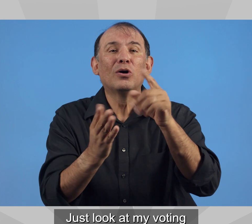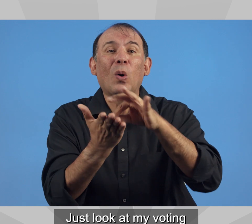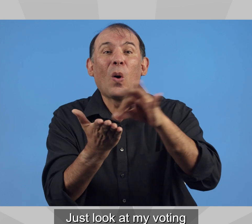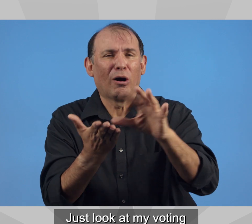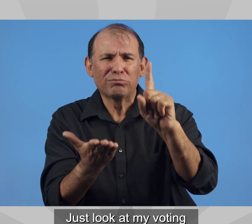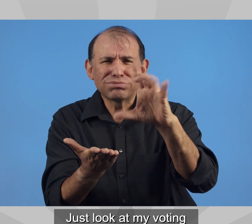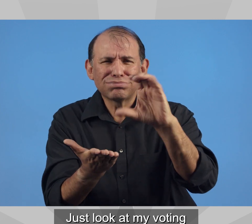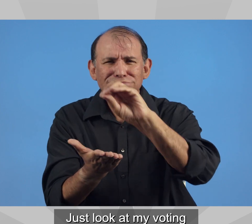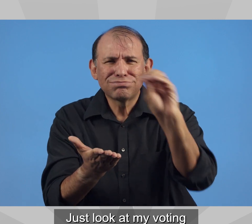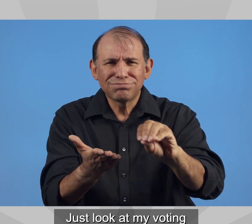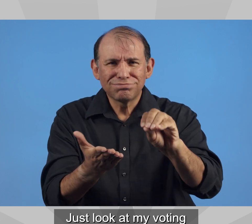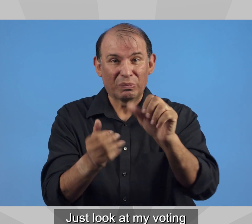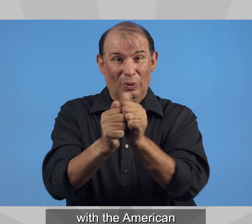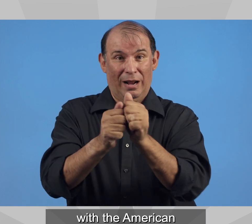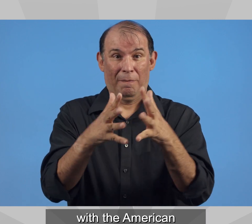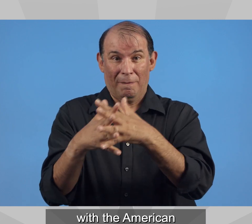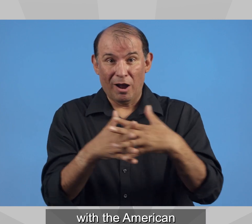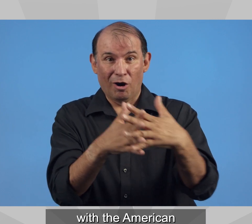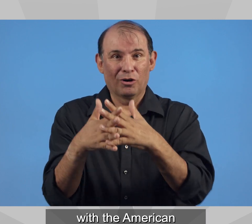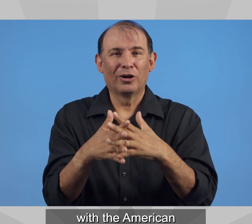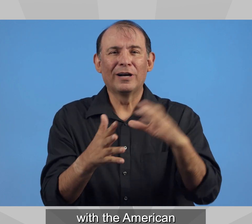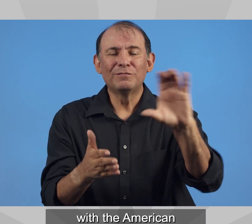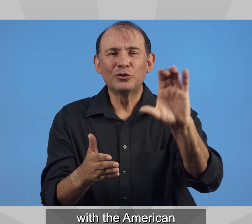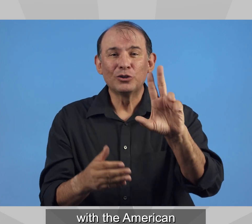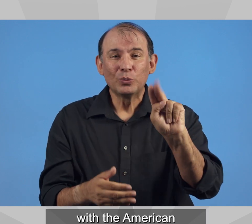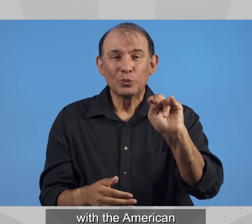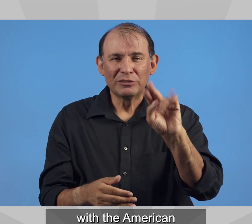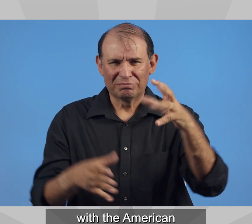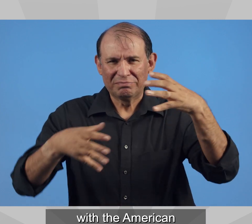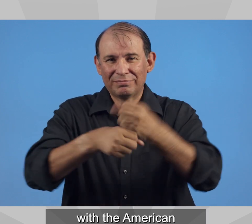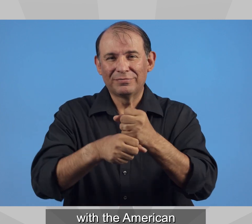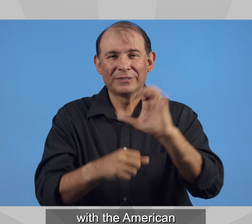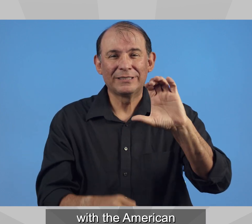With 100% scores with the American Conservative Union,